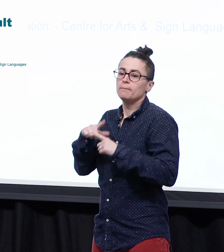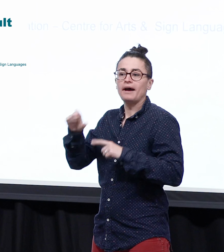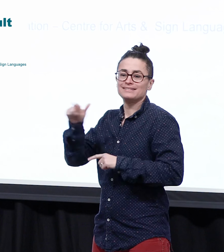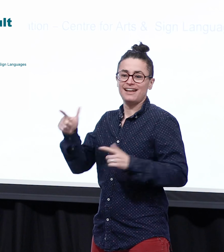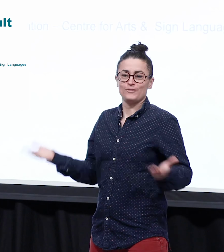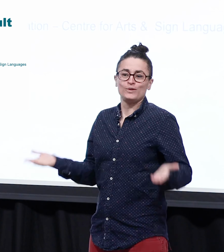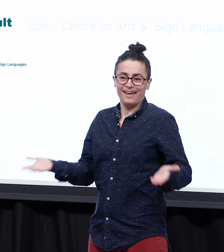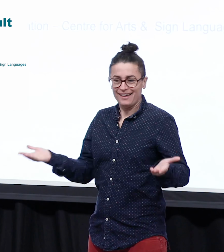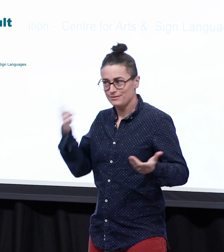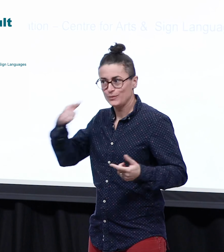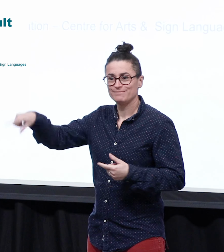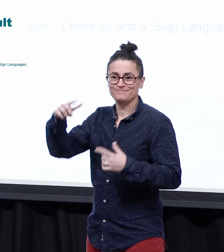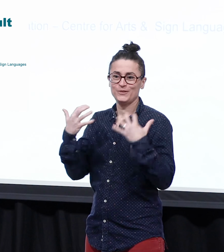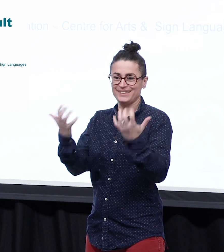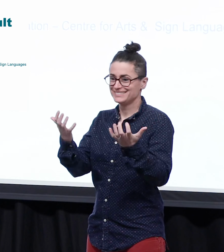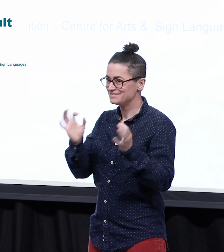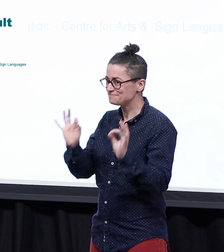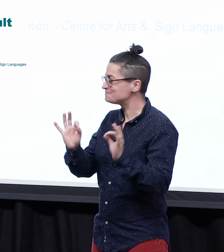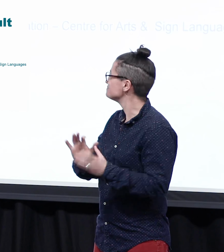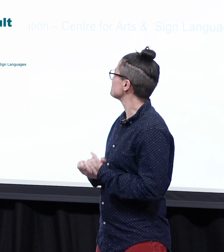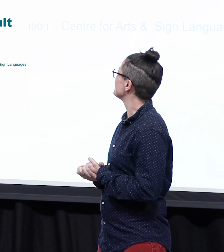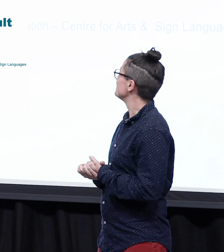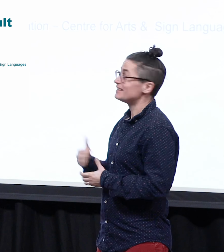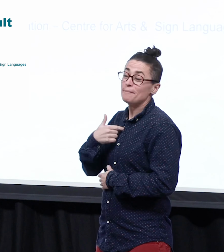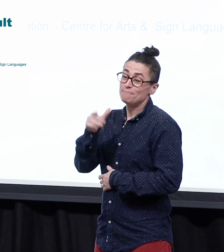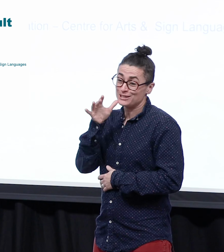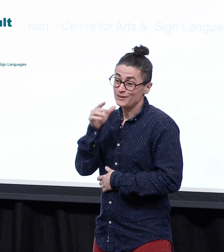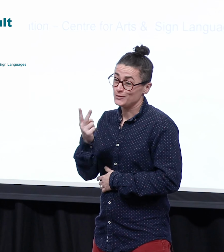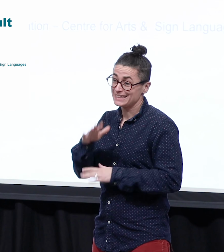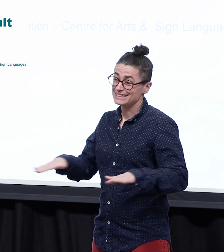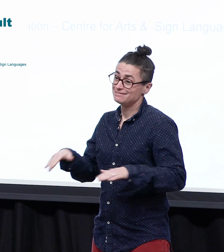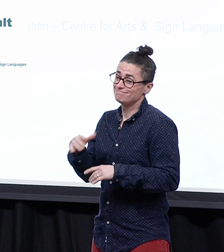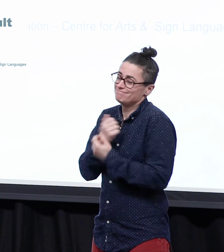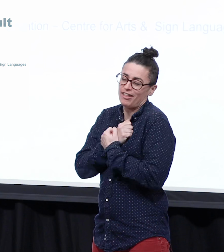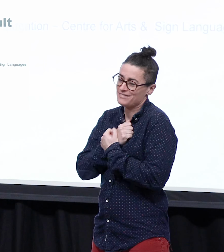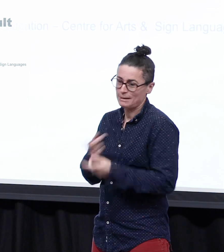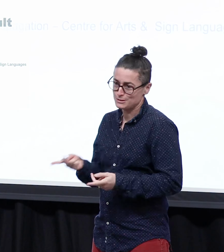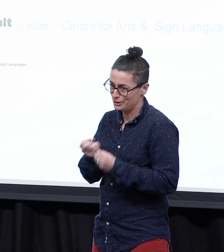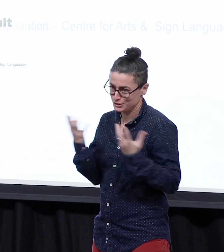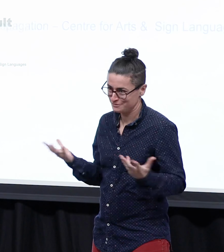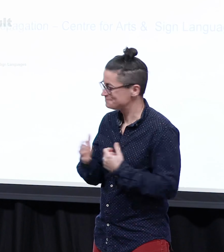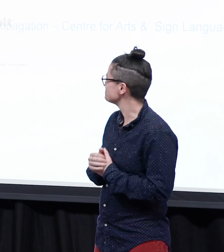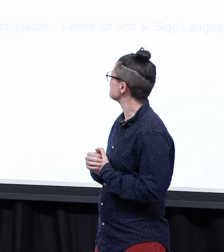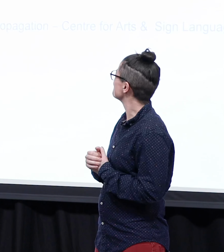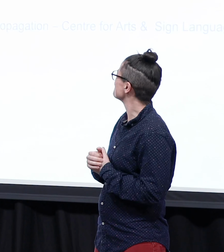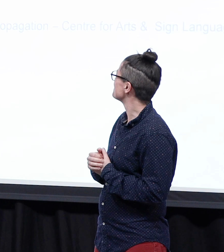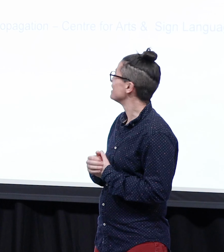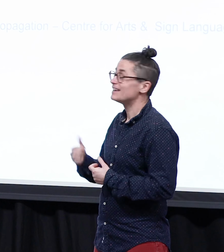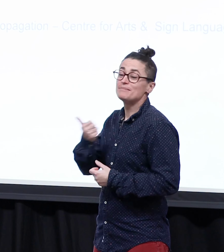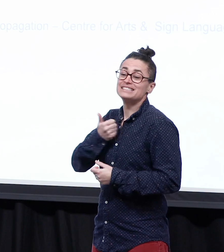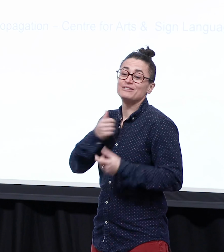sign language, as Paula just mentioned. We're going to be using American Sign Language this morning, but I might throw in some LSQ. I'm also a mother of 2